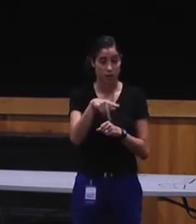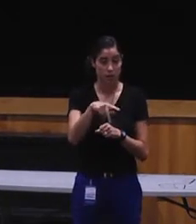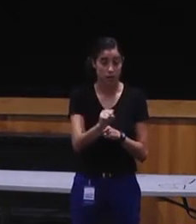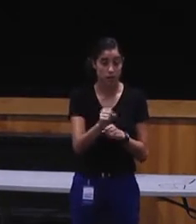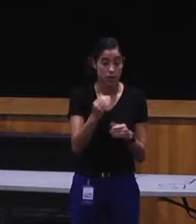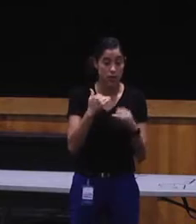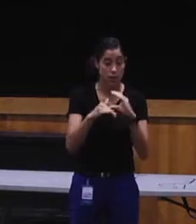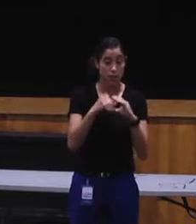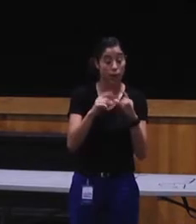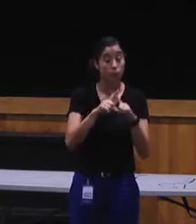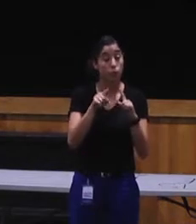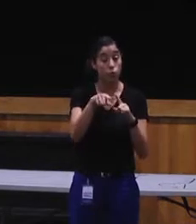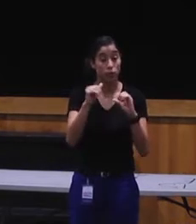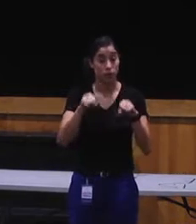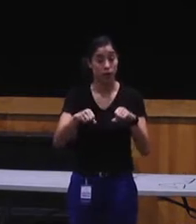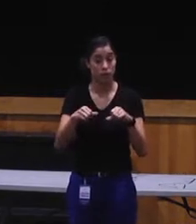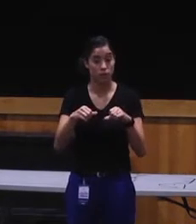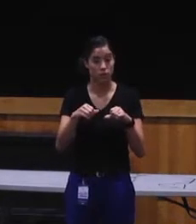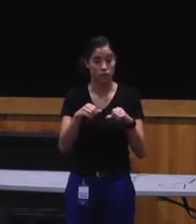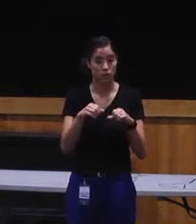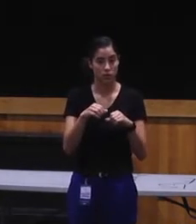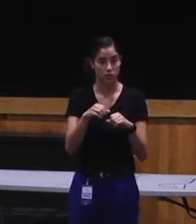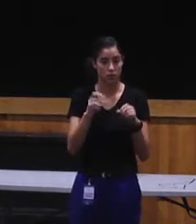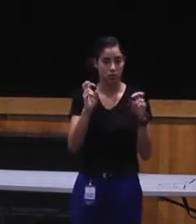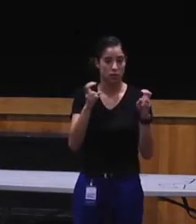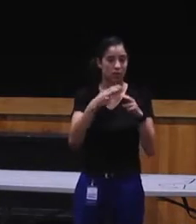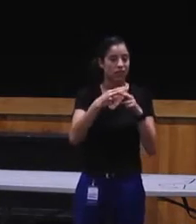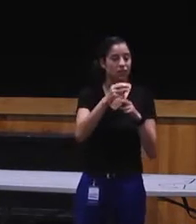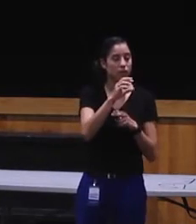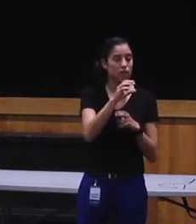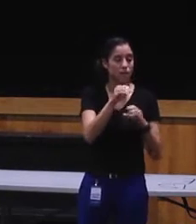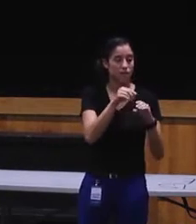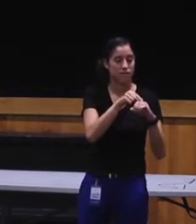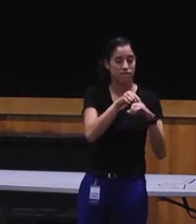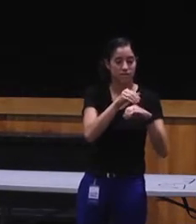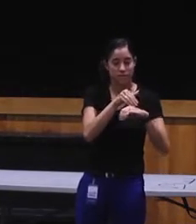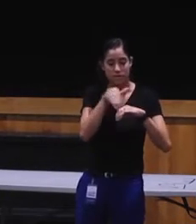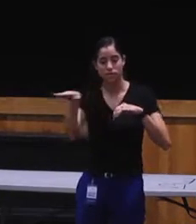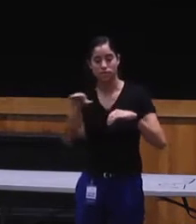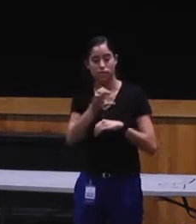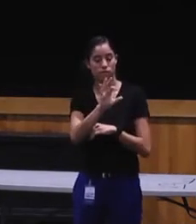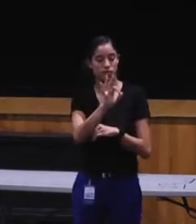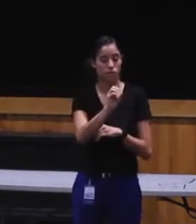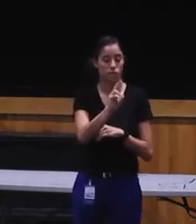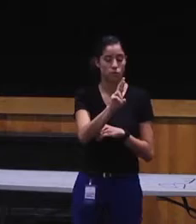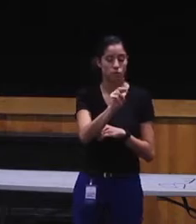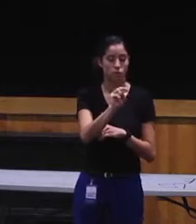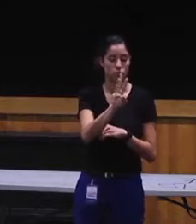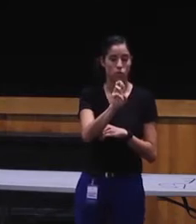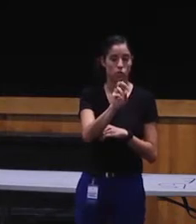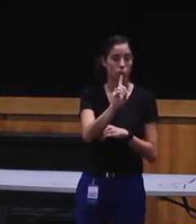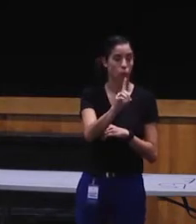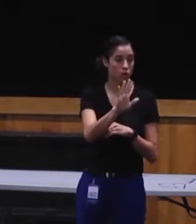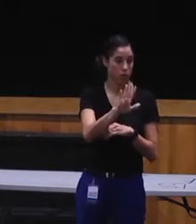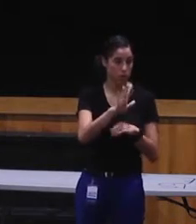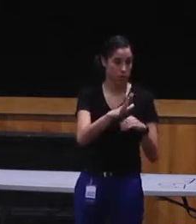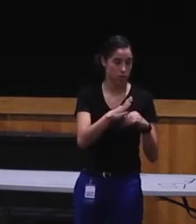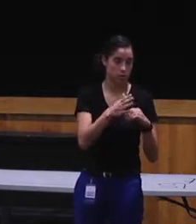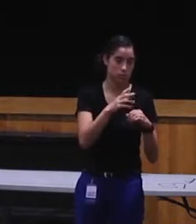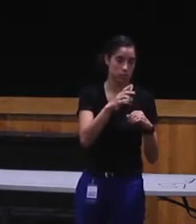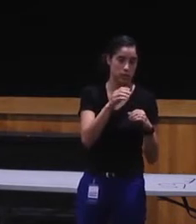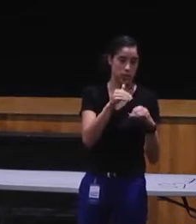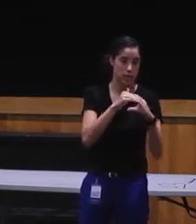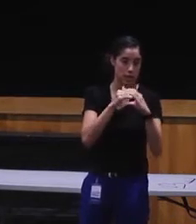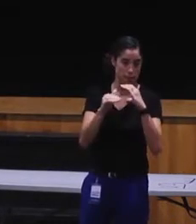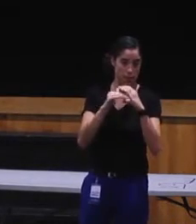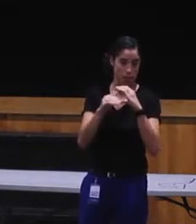forward every single email that you get to that to your personal address. So you're not having to look at two. So I'll send you directions on how to do that as well. So you'll have